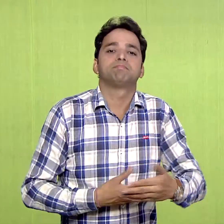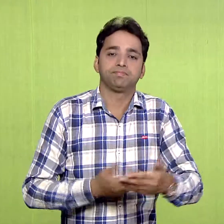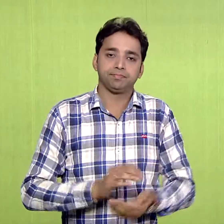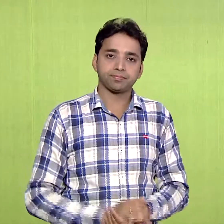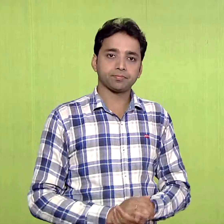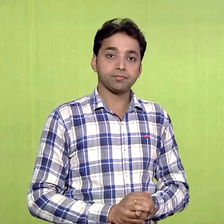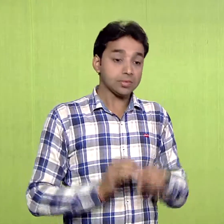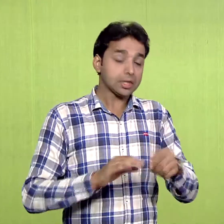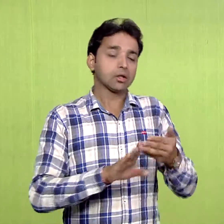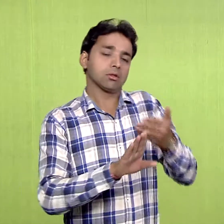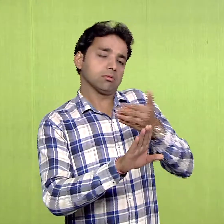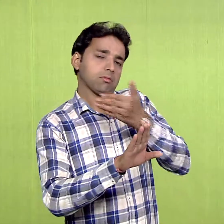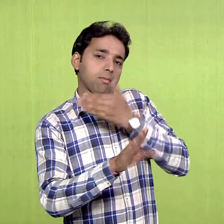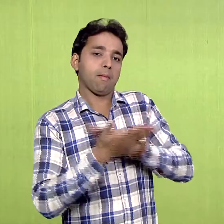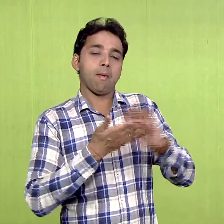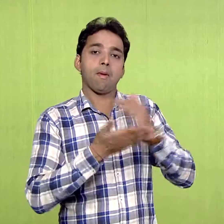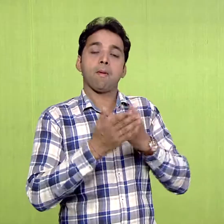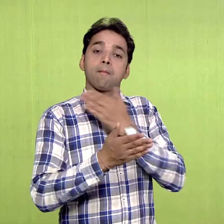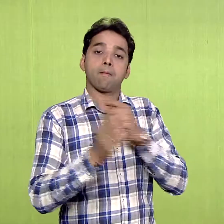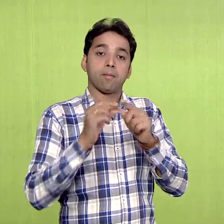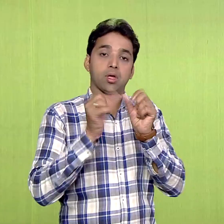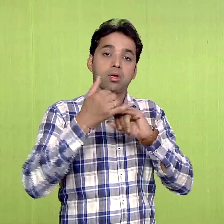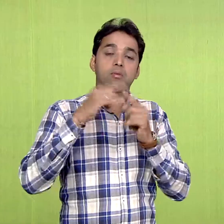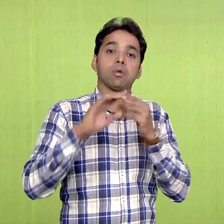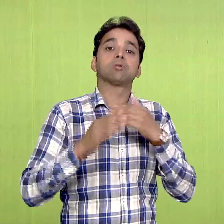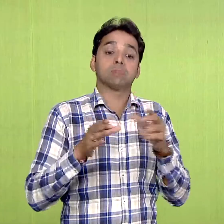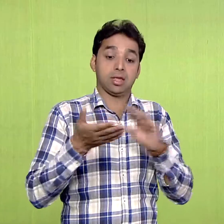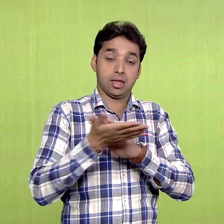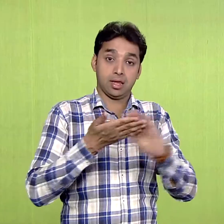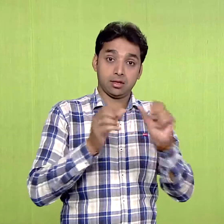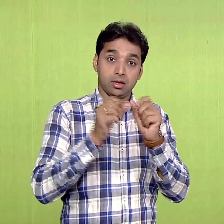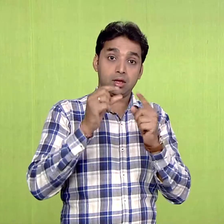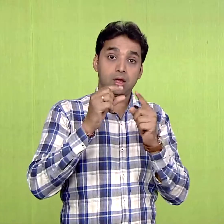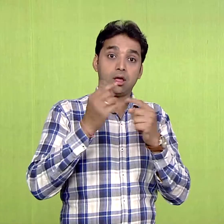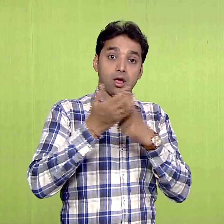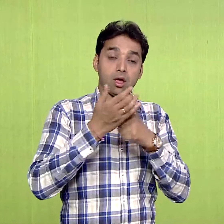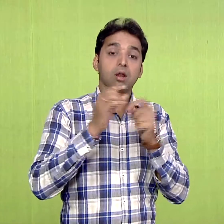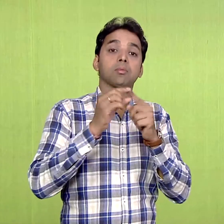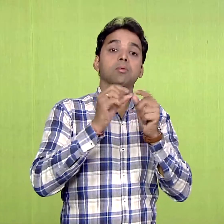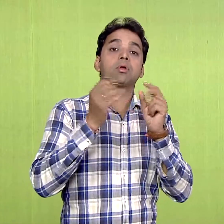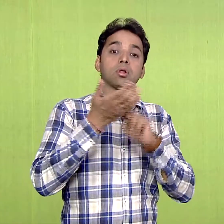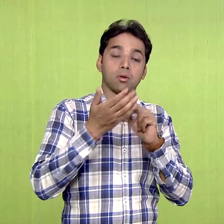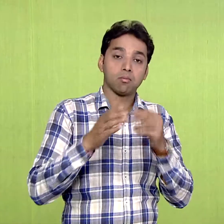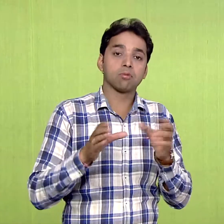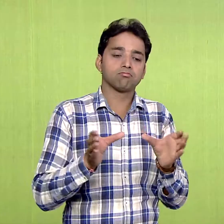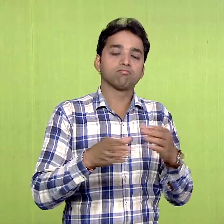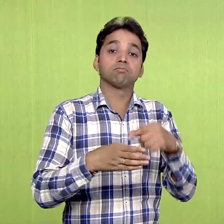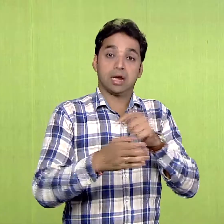In the past, Harappan period architectural styles have been classified as